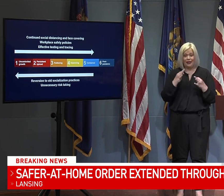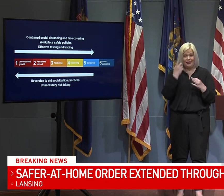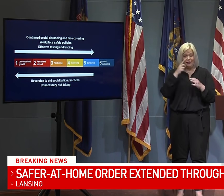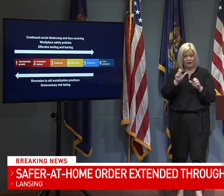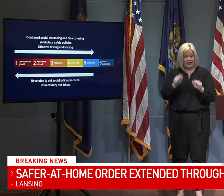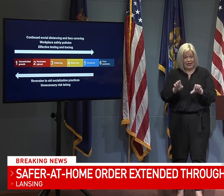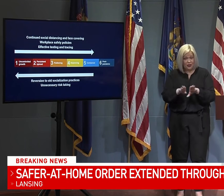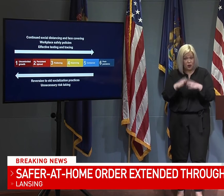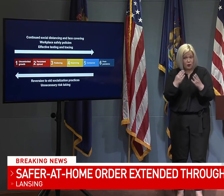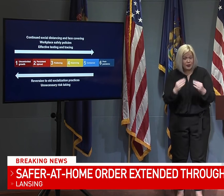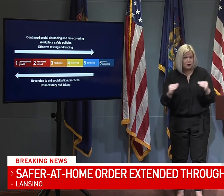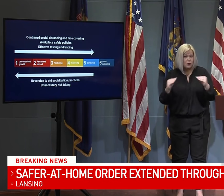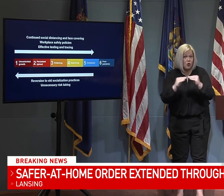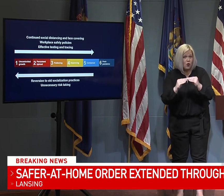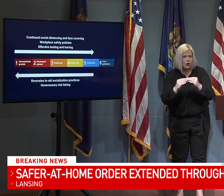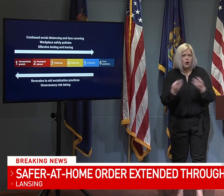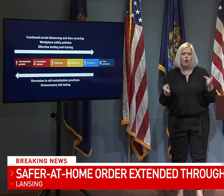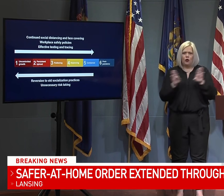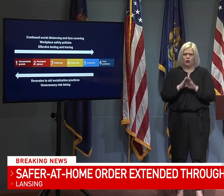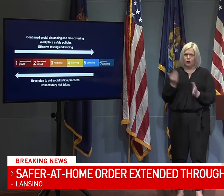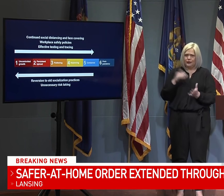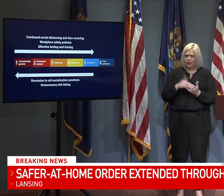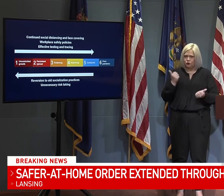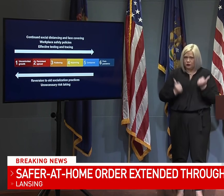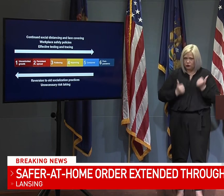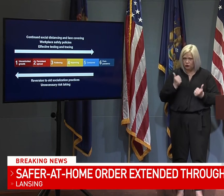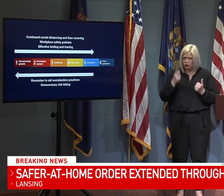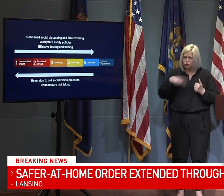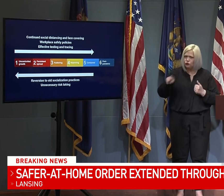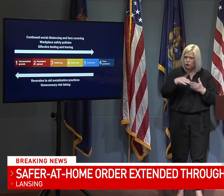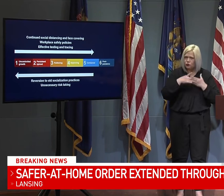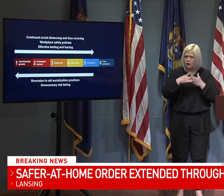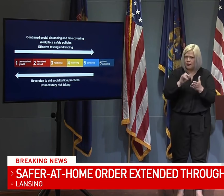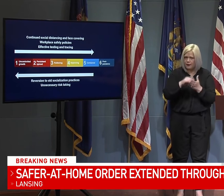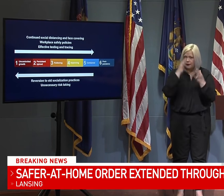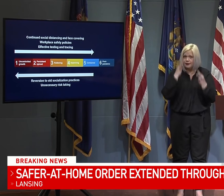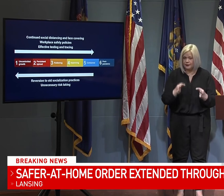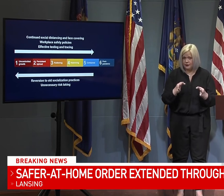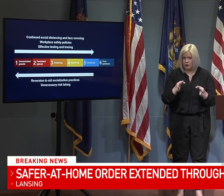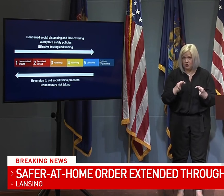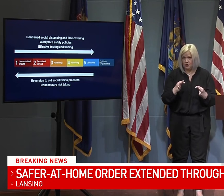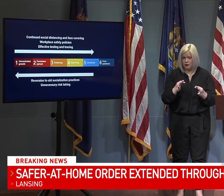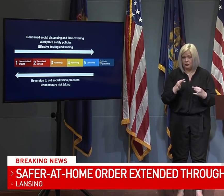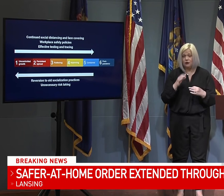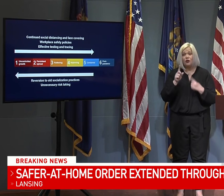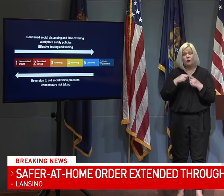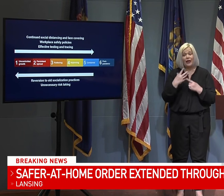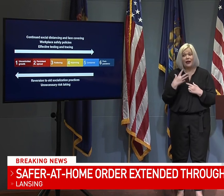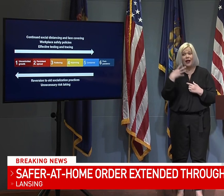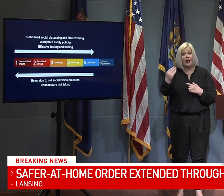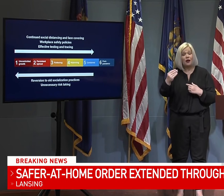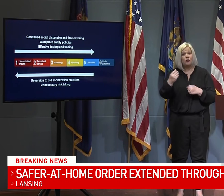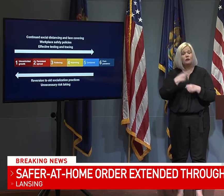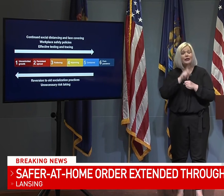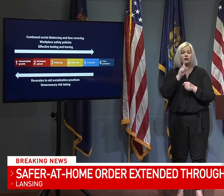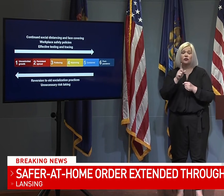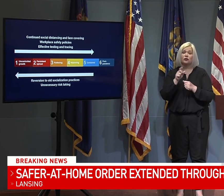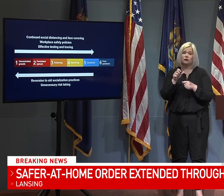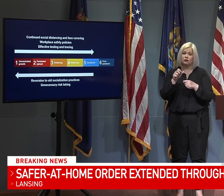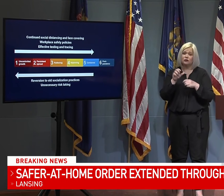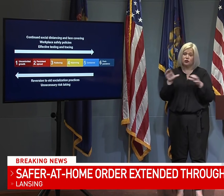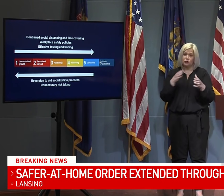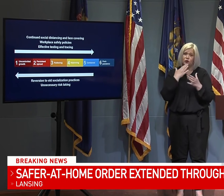home. But when we do go out, we're safer when everyone practices good hygiene. The